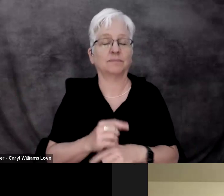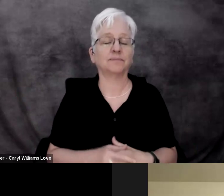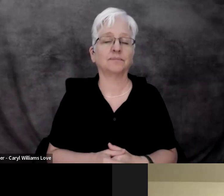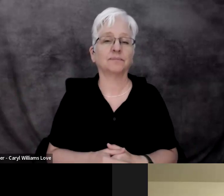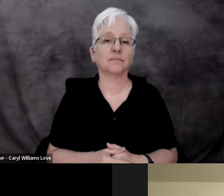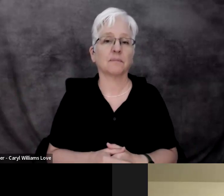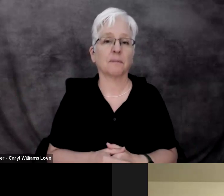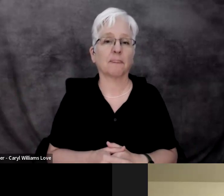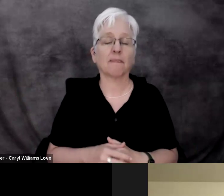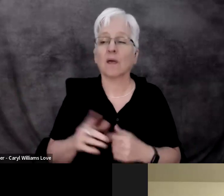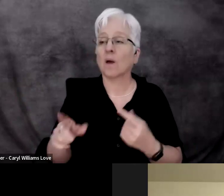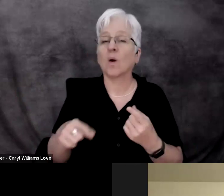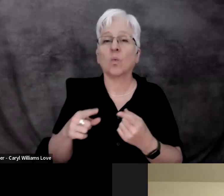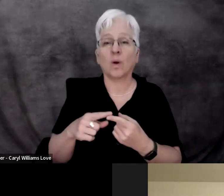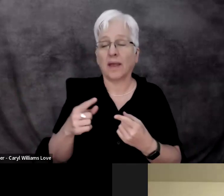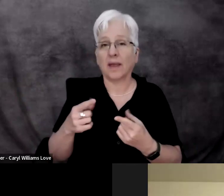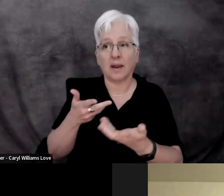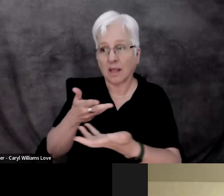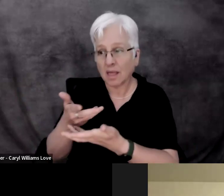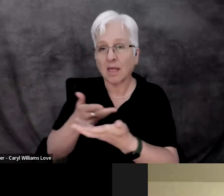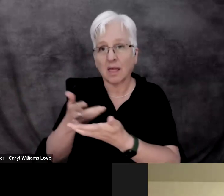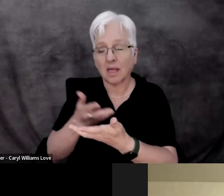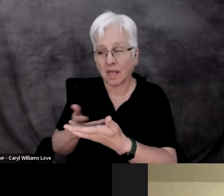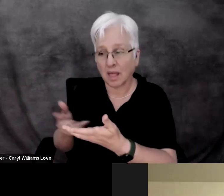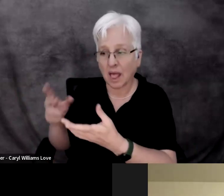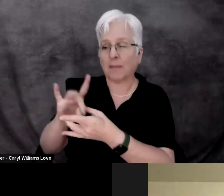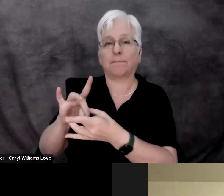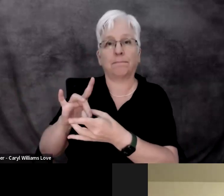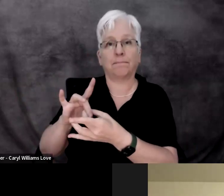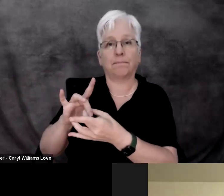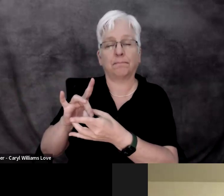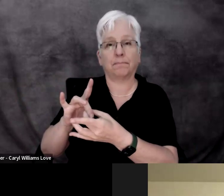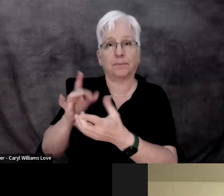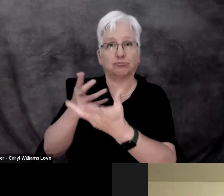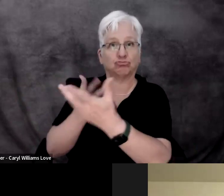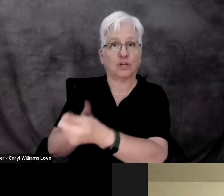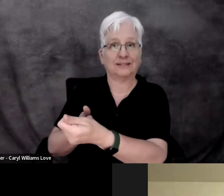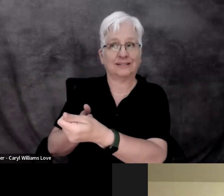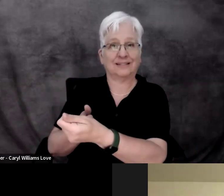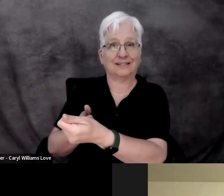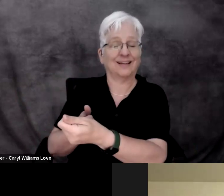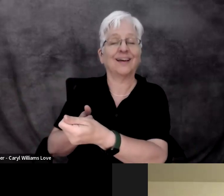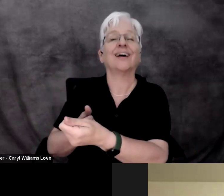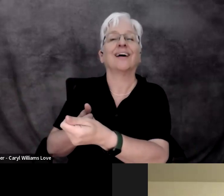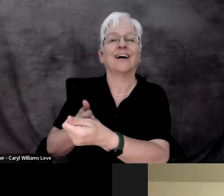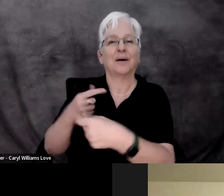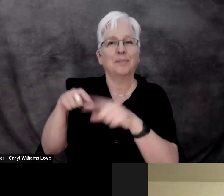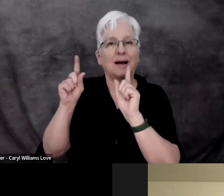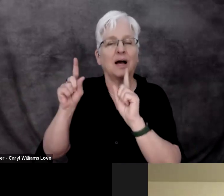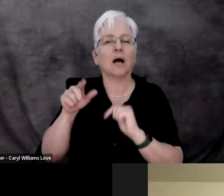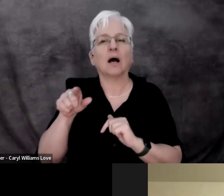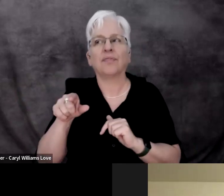no sooner than the relationship is built, that therapist or